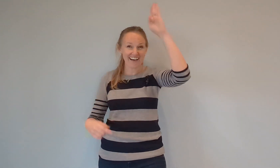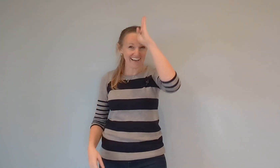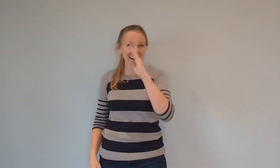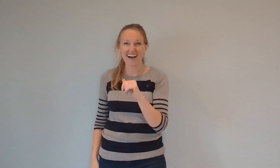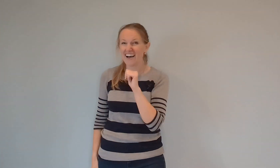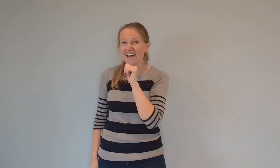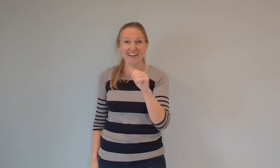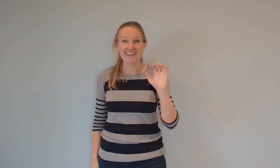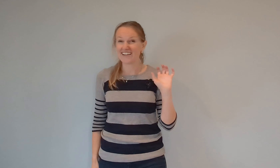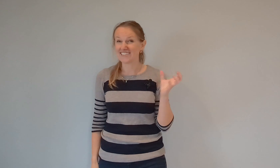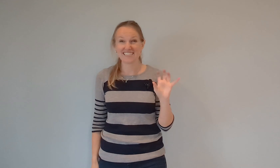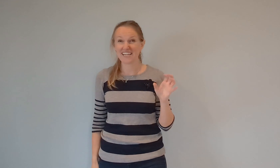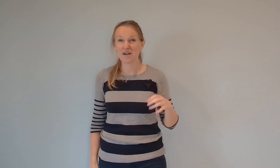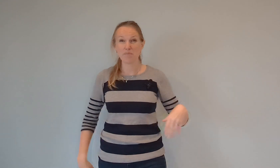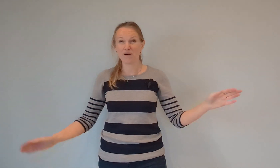Hallelujah, God not shakeable.